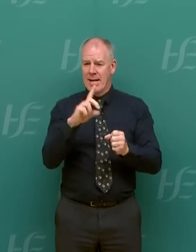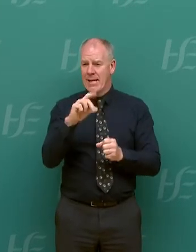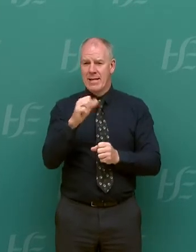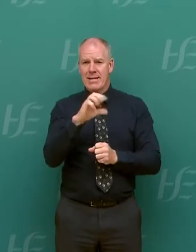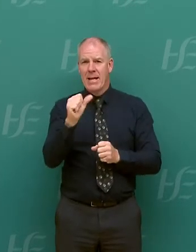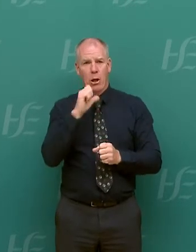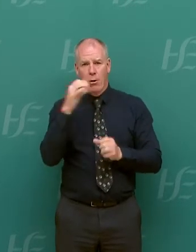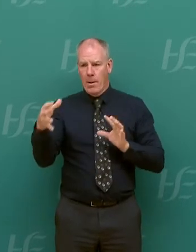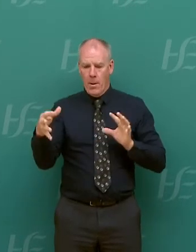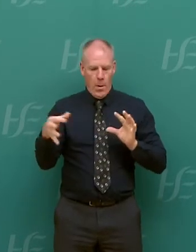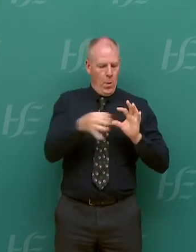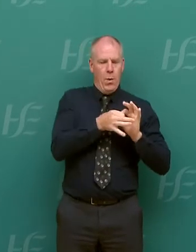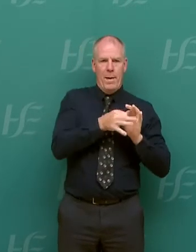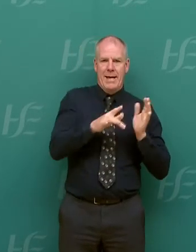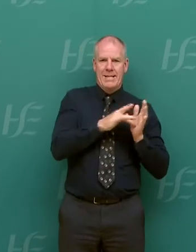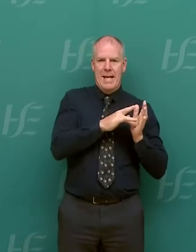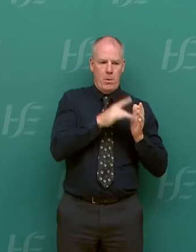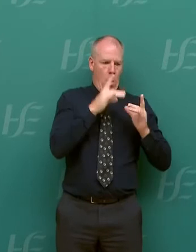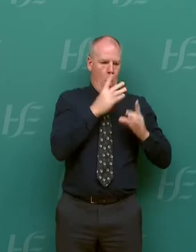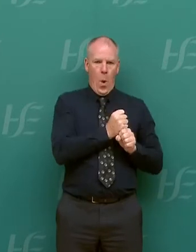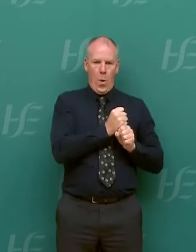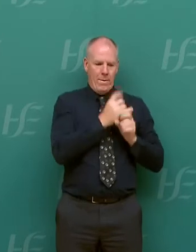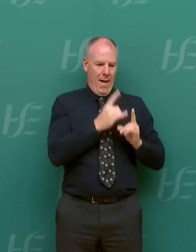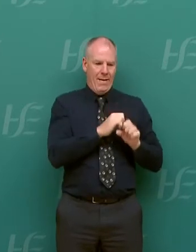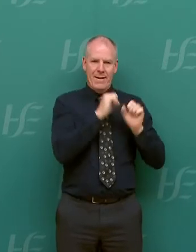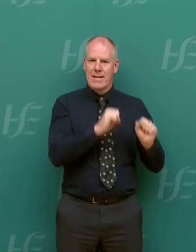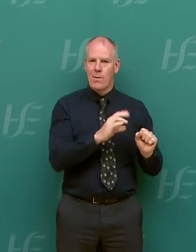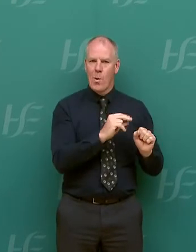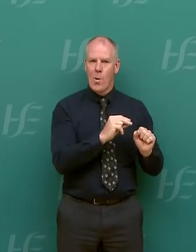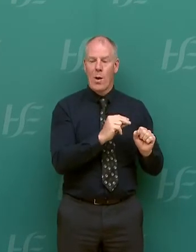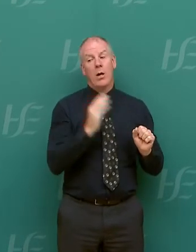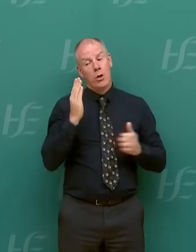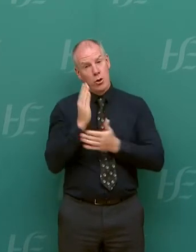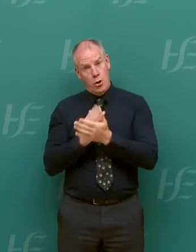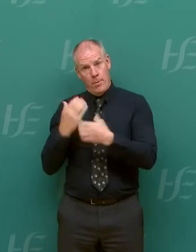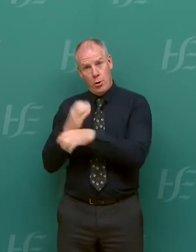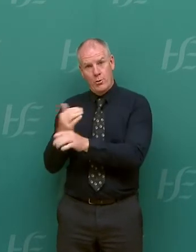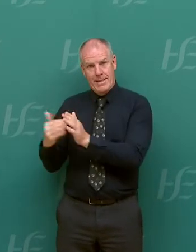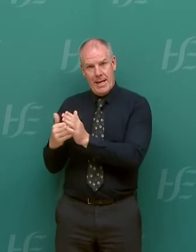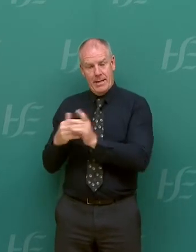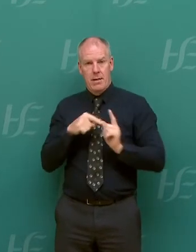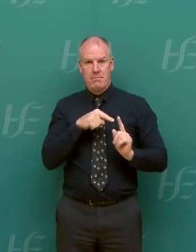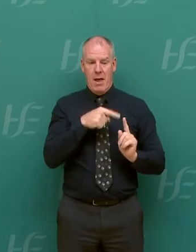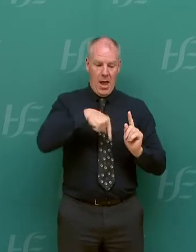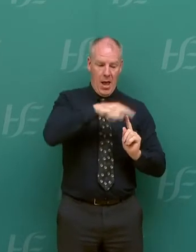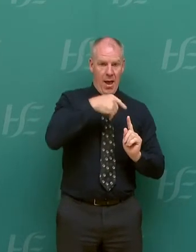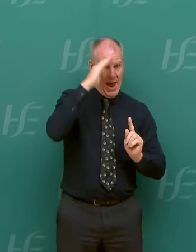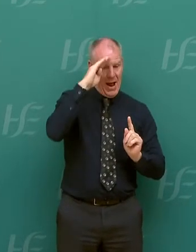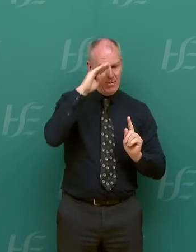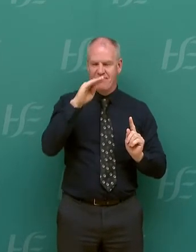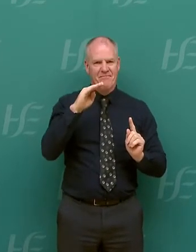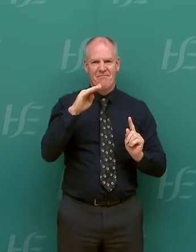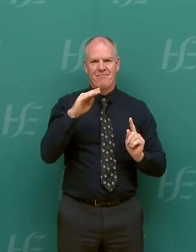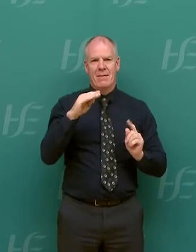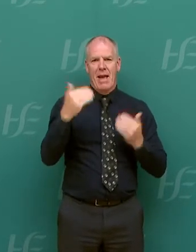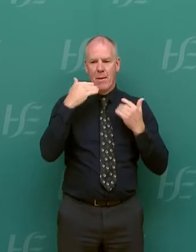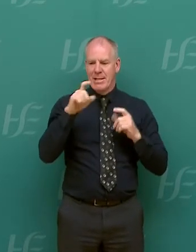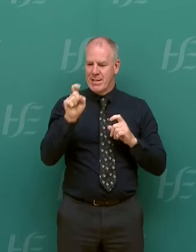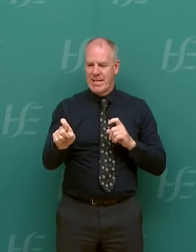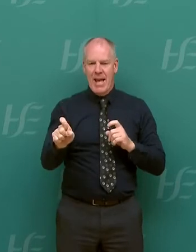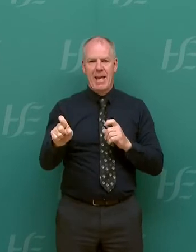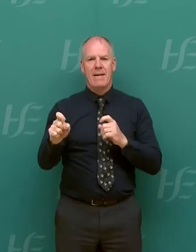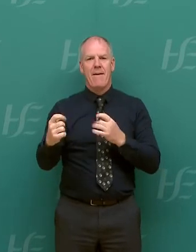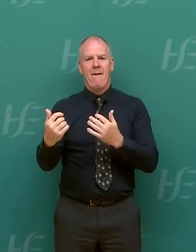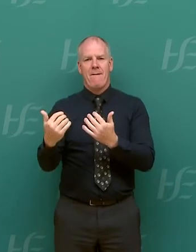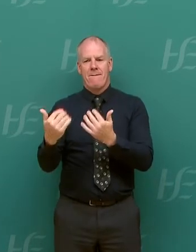not held on the central health systems. It is in some countries. In ours, it'll be held on the person's phone and distributed out